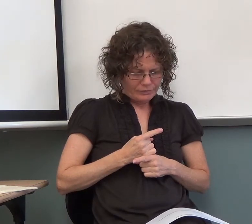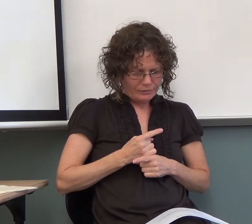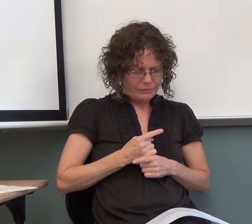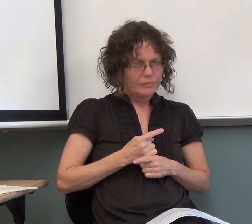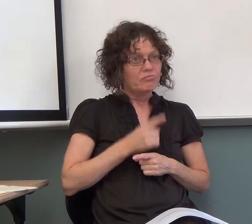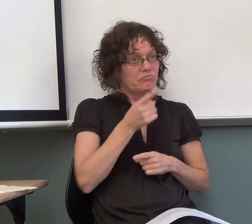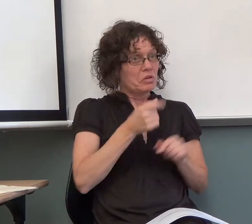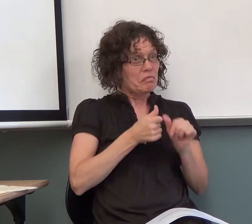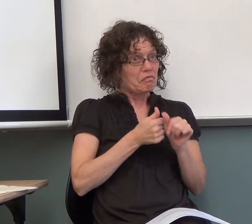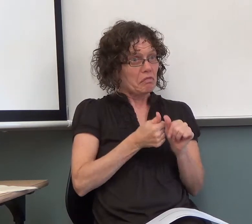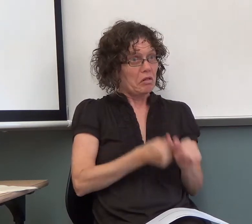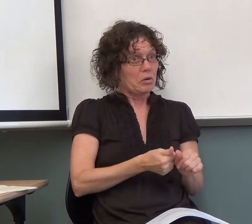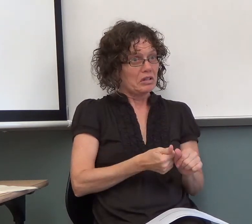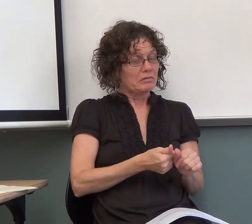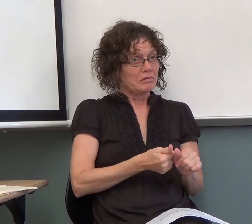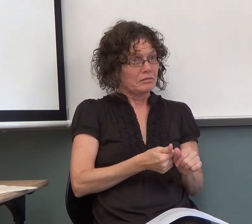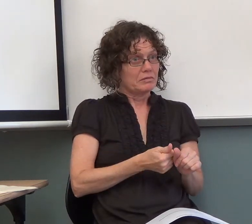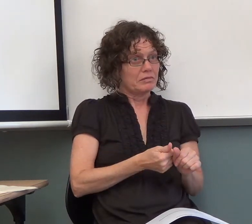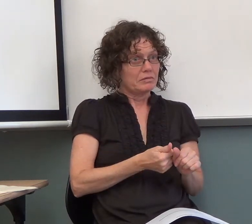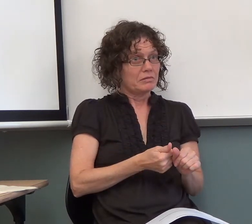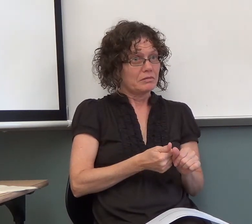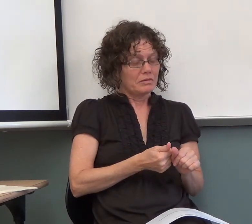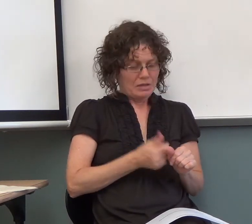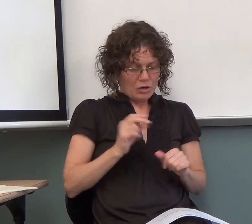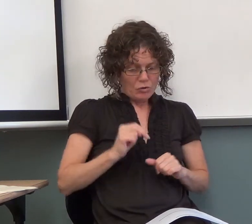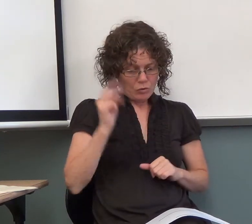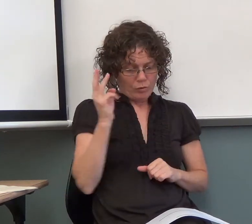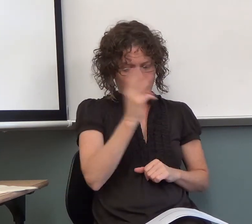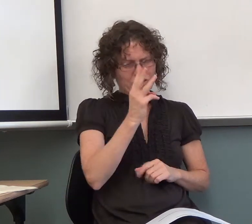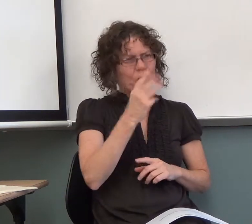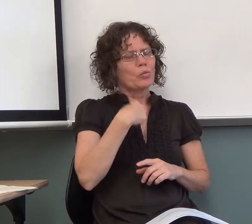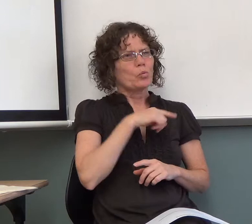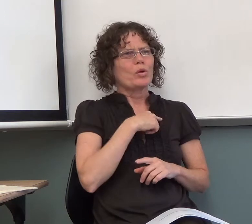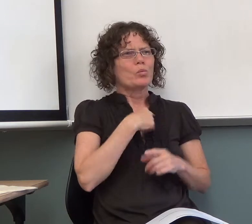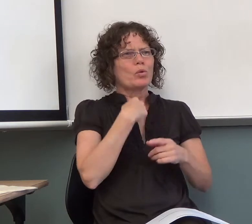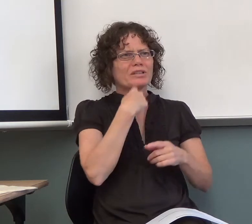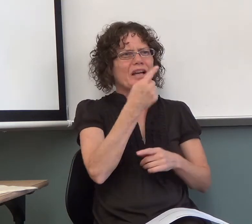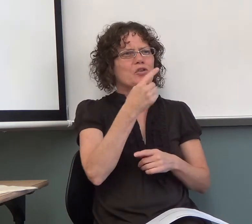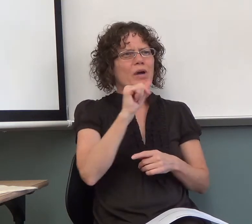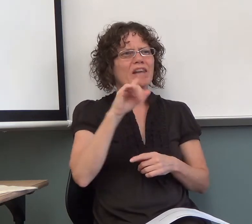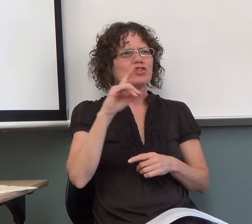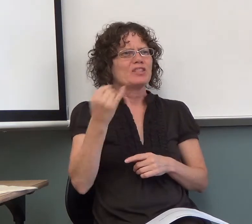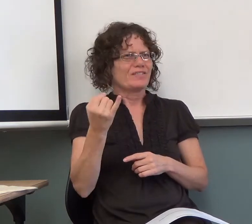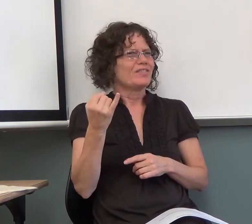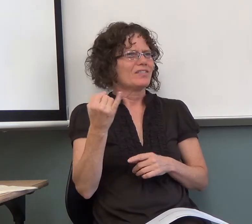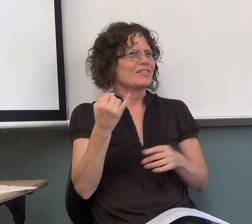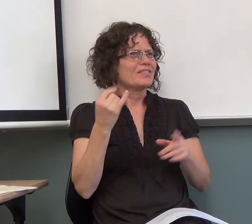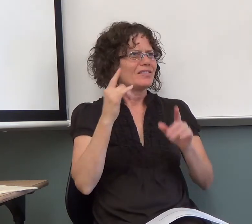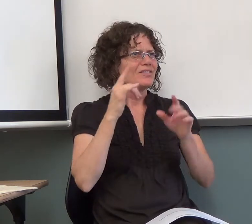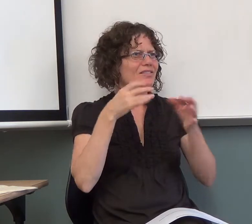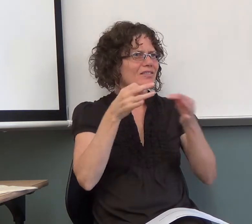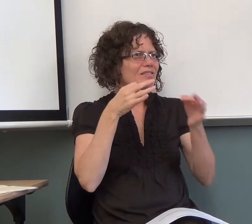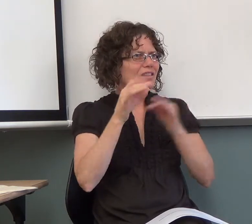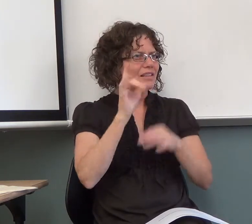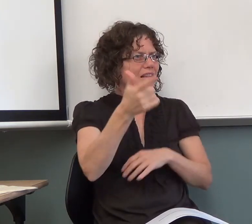that? So we'll talk about what northwestern is later. We'll get into that adjective part. Just stick to the nouns. Right? I was just doing the